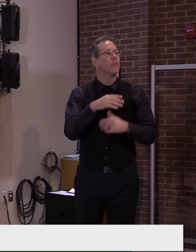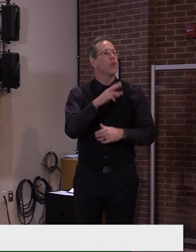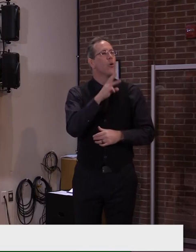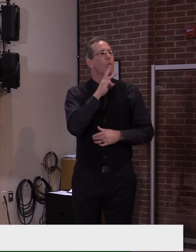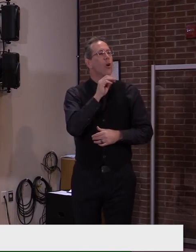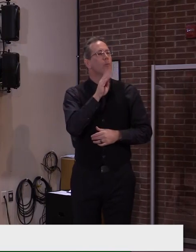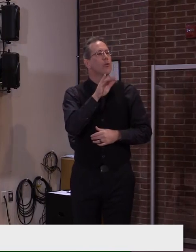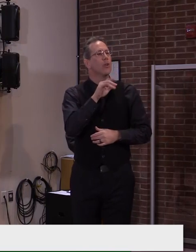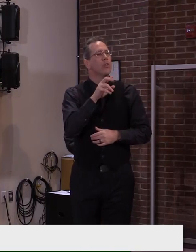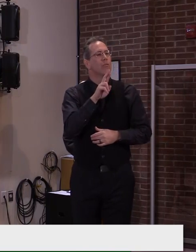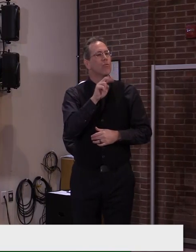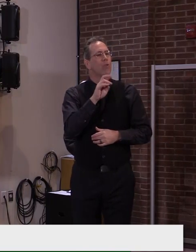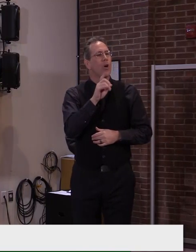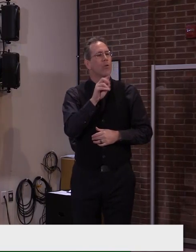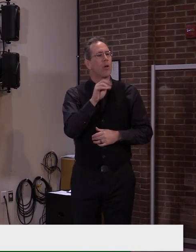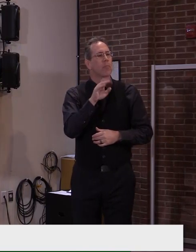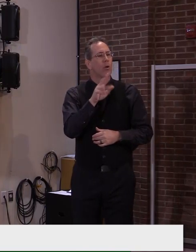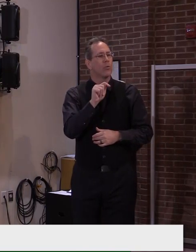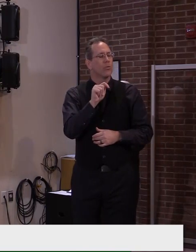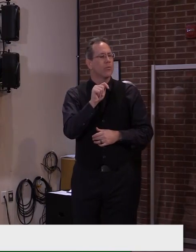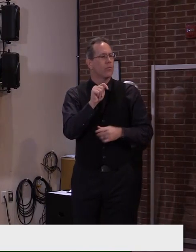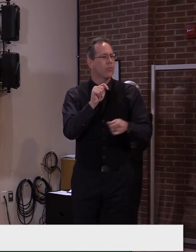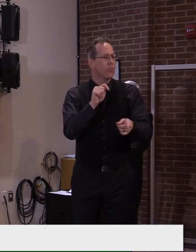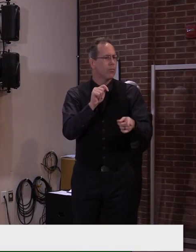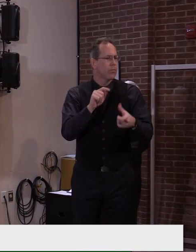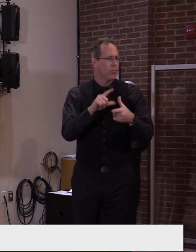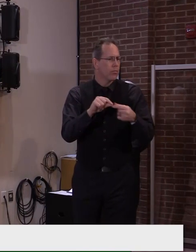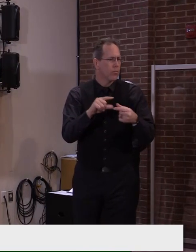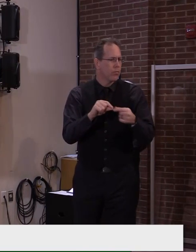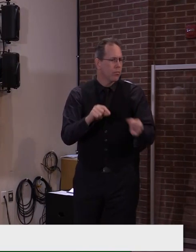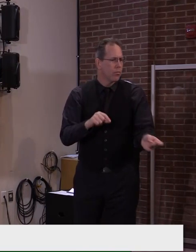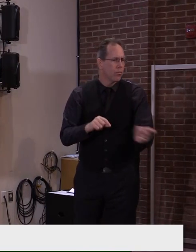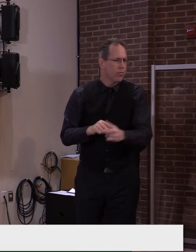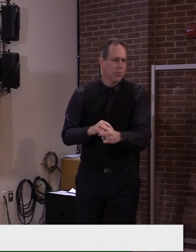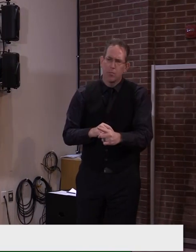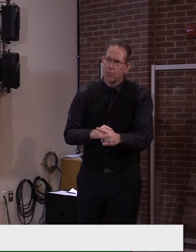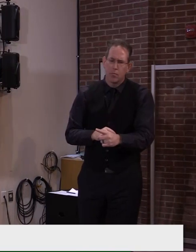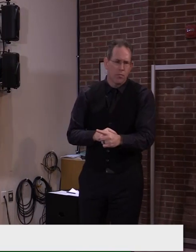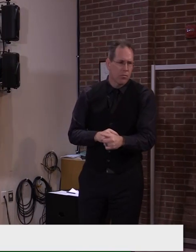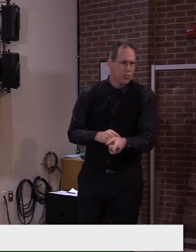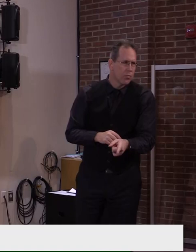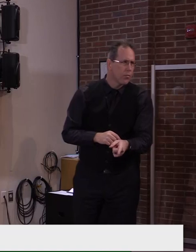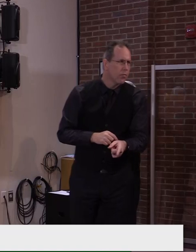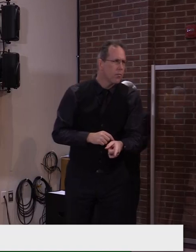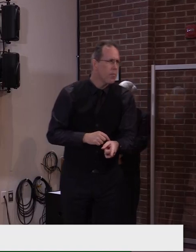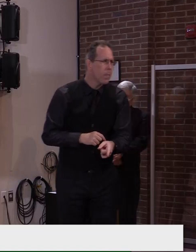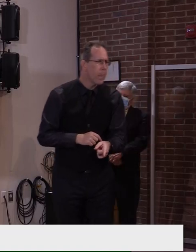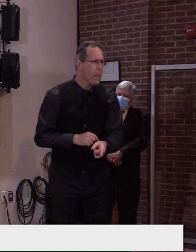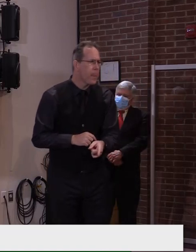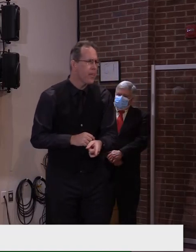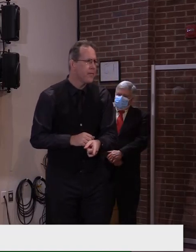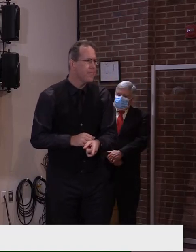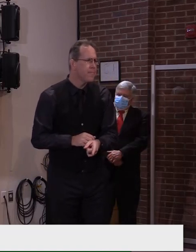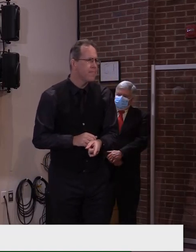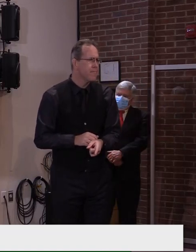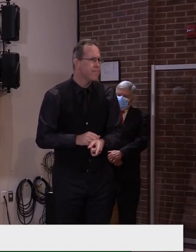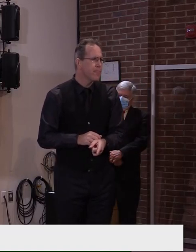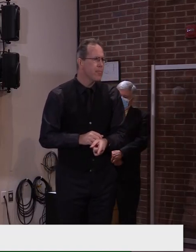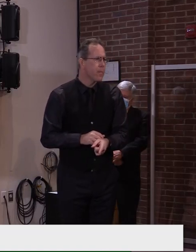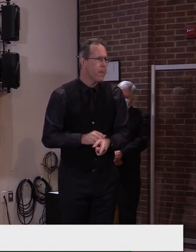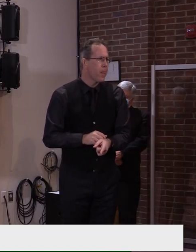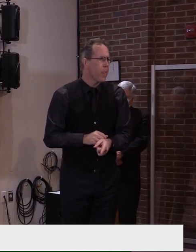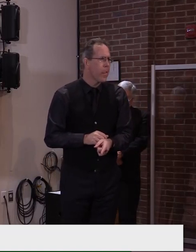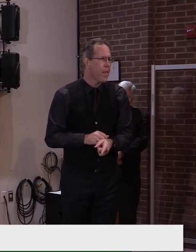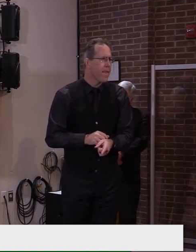So many questions. On this question about having people report their results from these take-home tests, I'm not